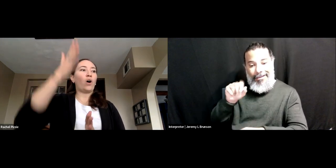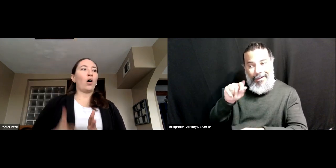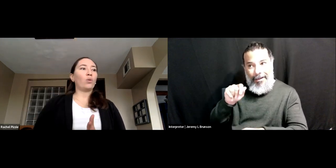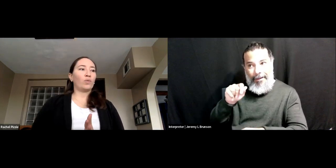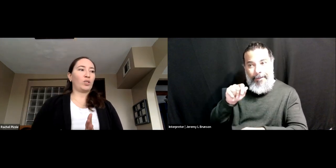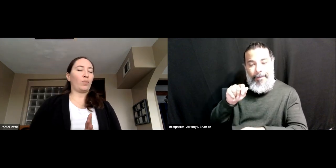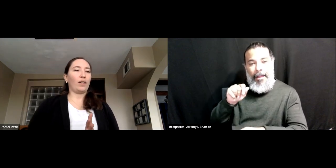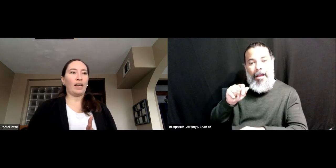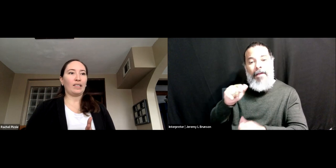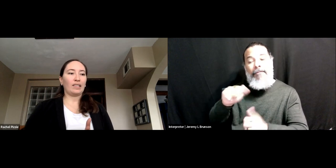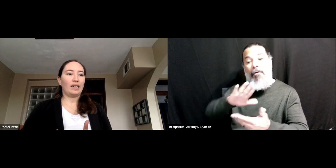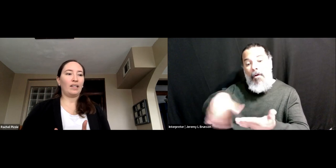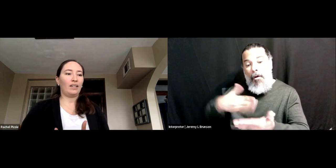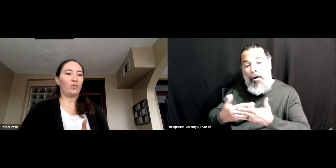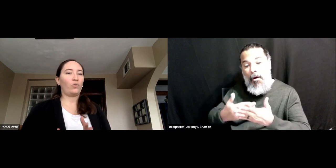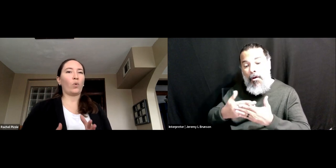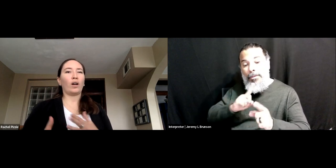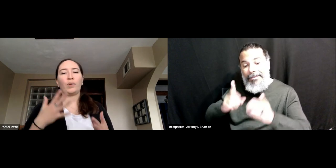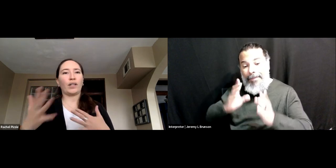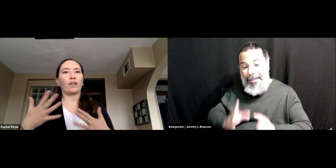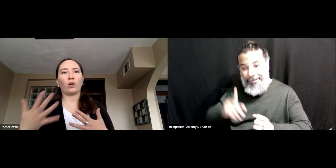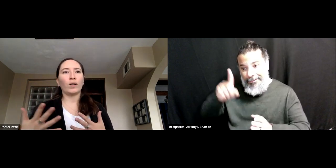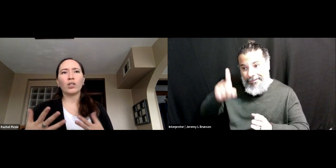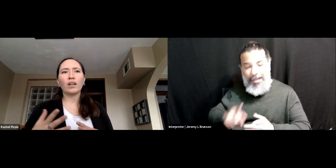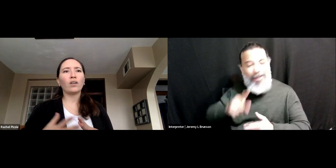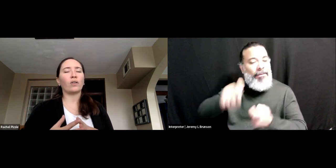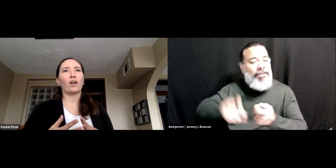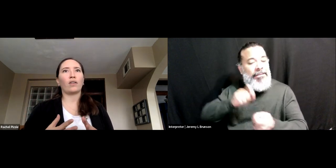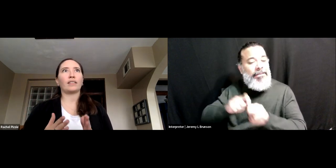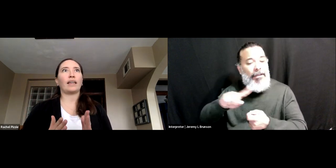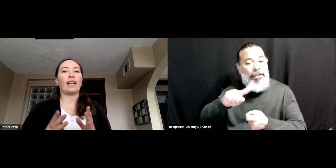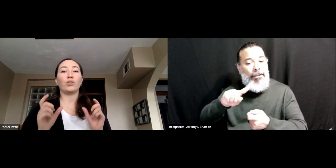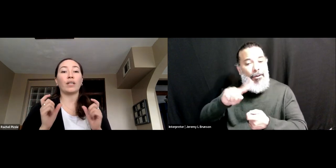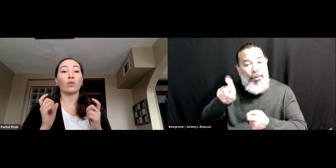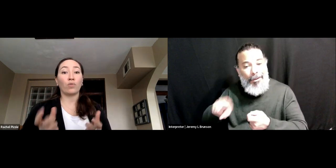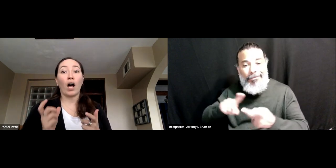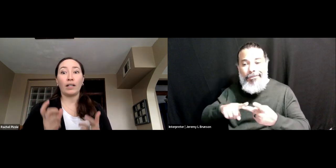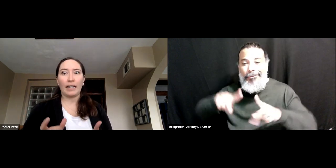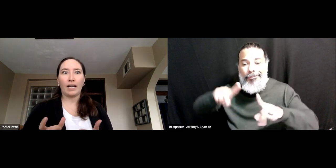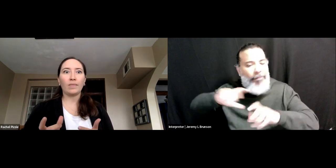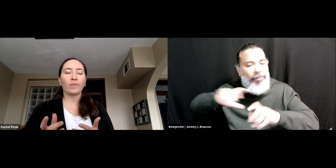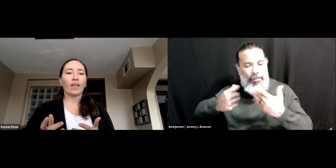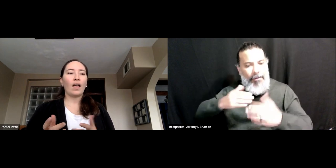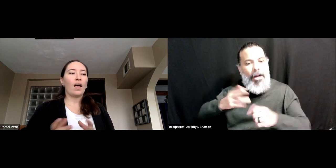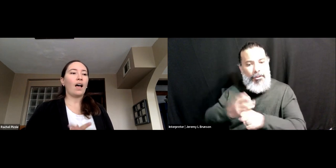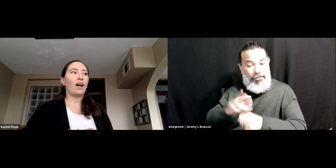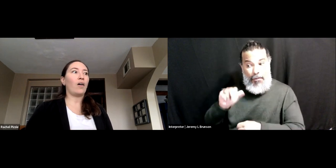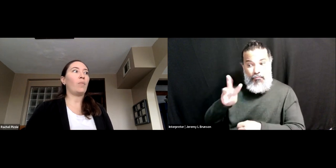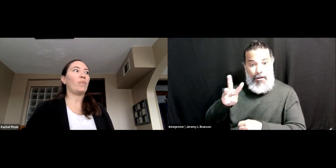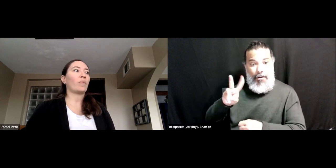basically for all respondents for a particular questionnaire or things like that, using the raw data,